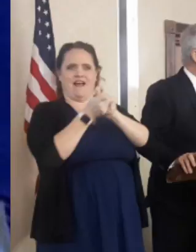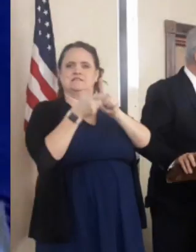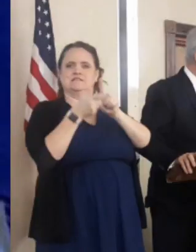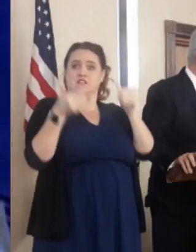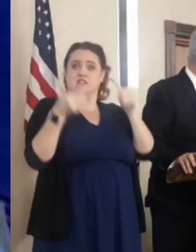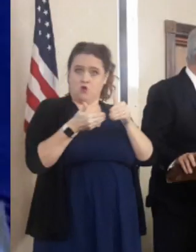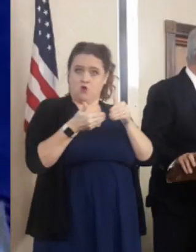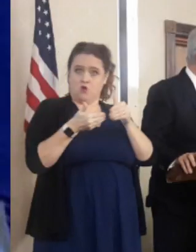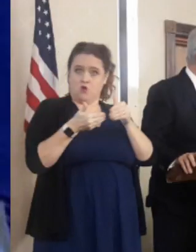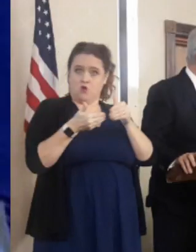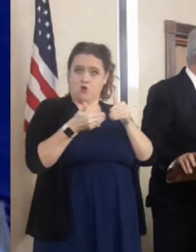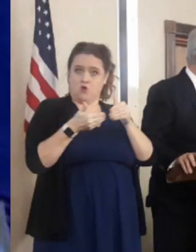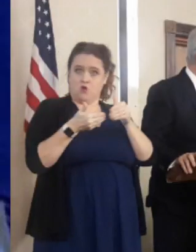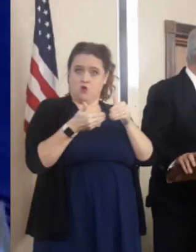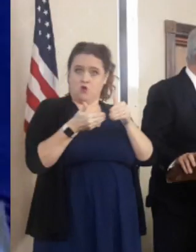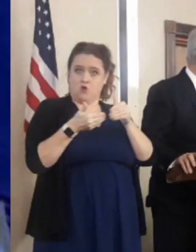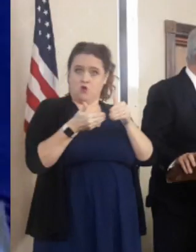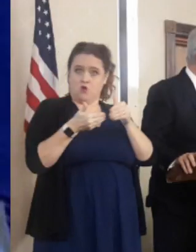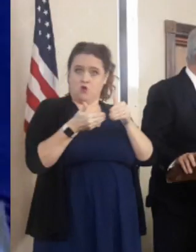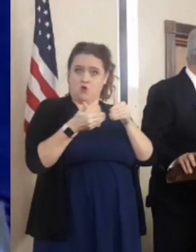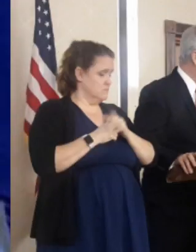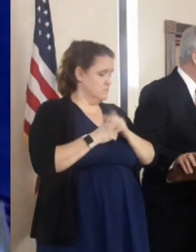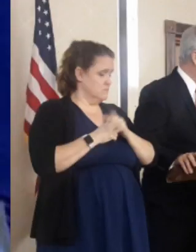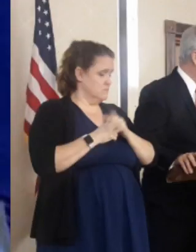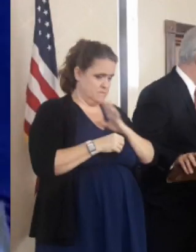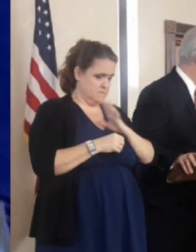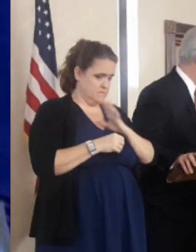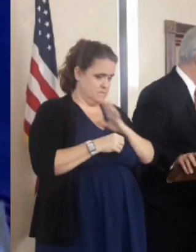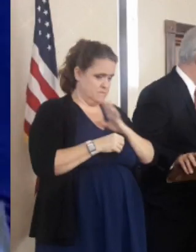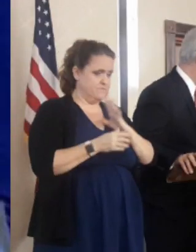it within bounds of what was noticed.